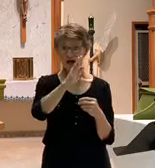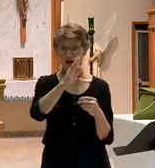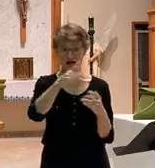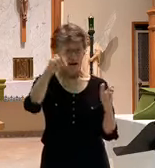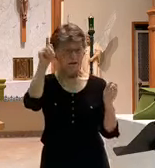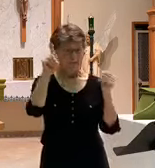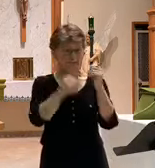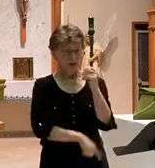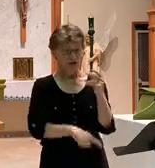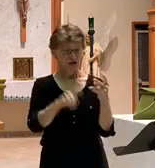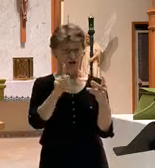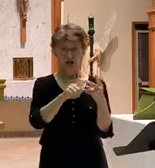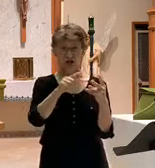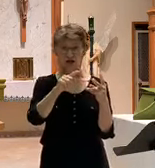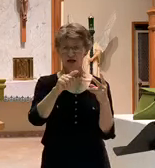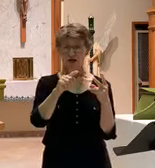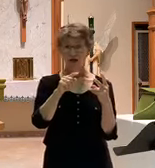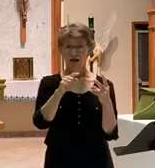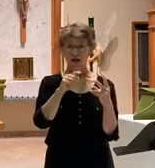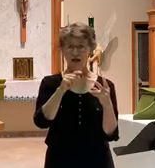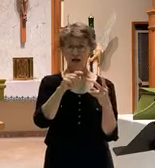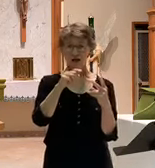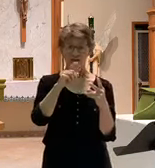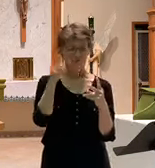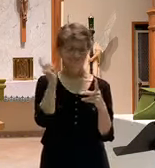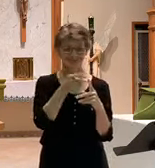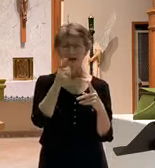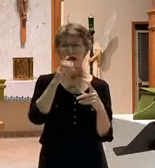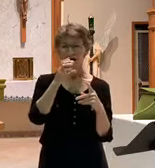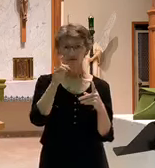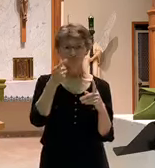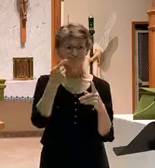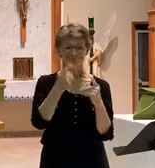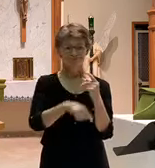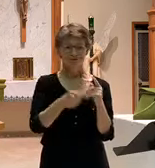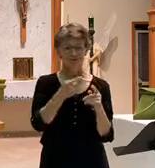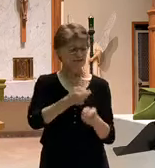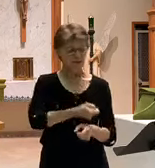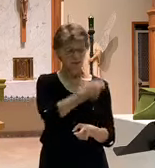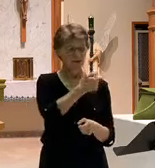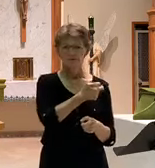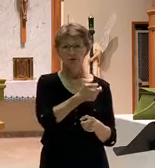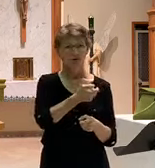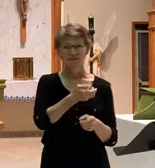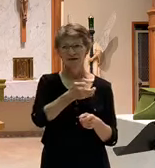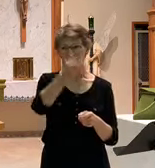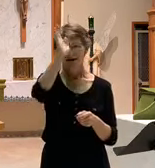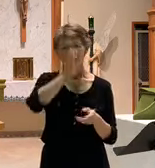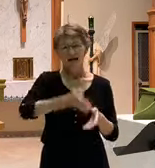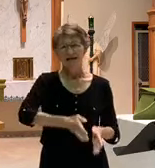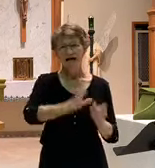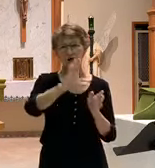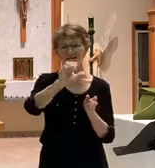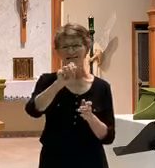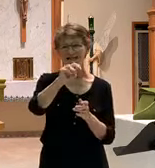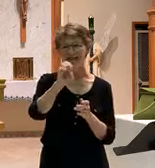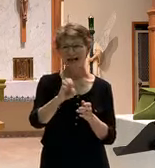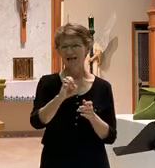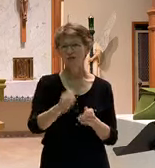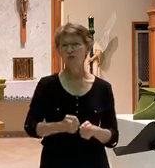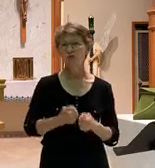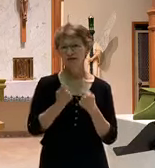say, I'm not going to tolerate this evil, I'm going to get rid of it? No. He allows Cain to live. And in fact, he even